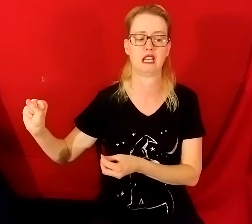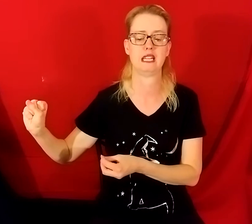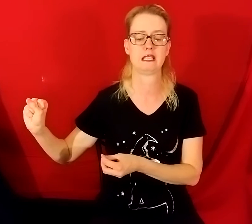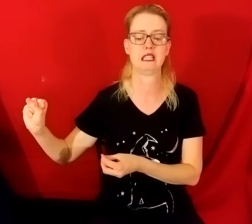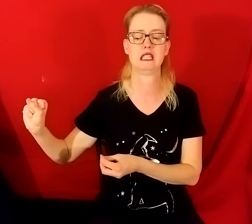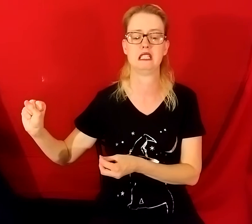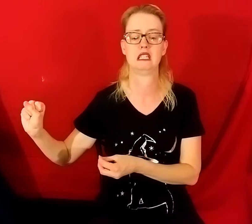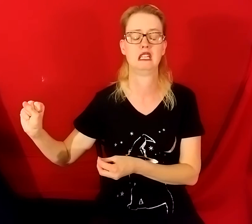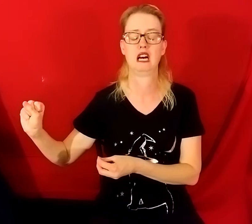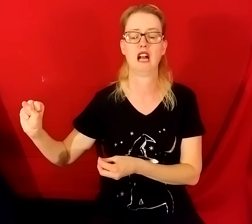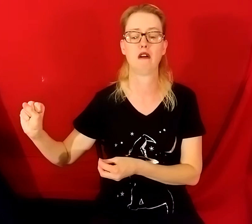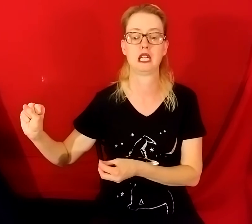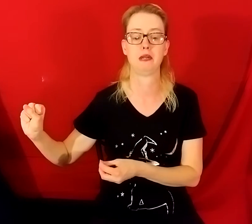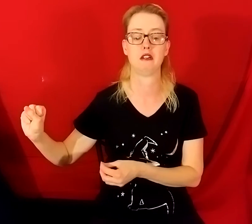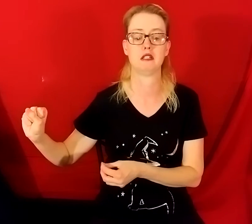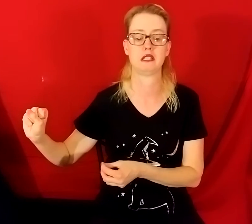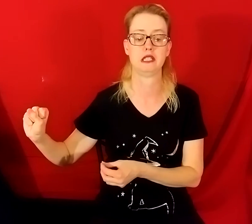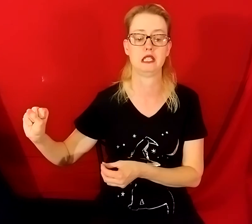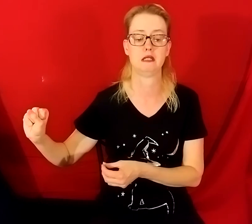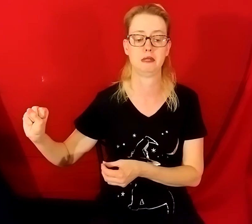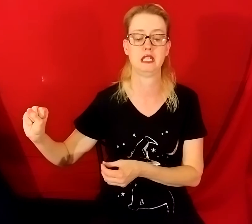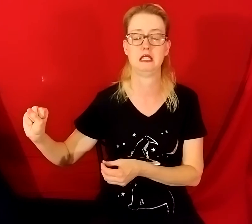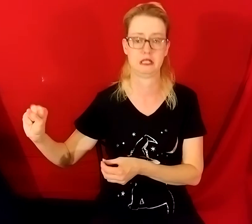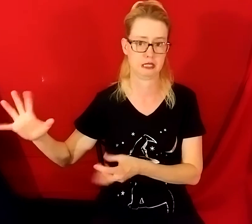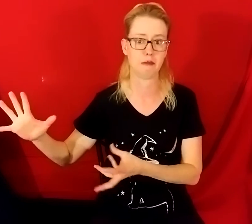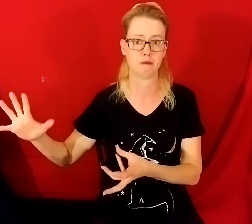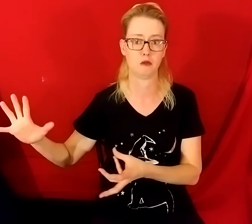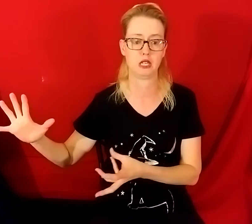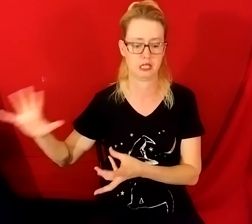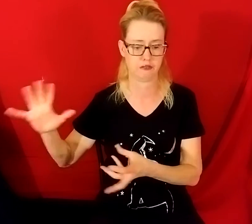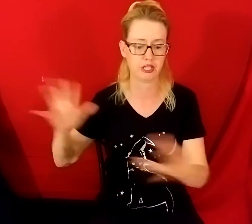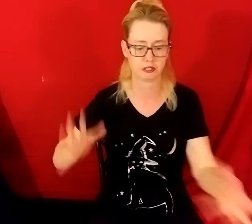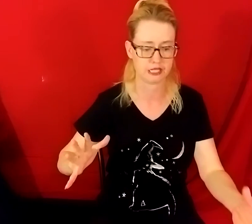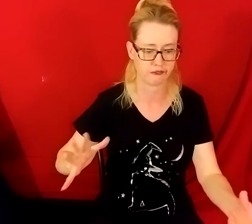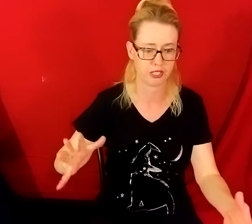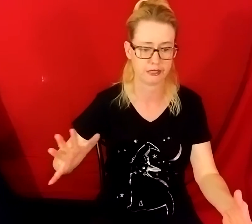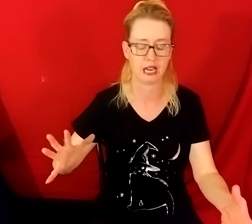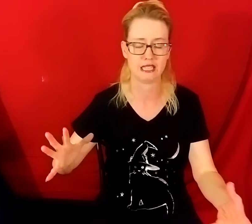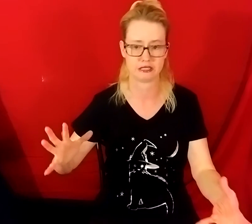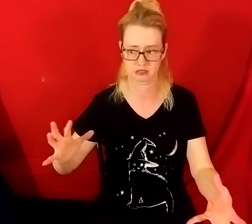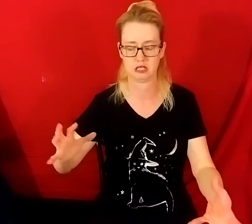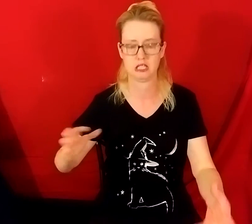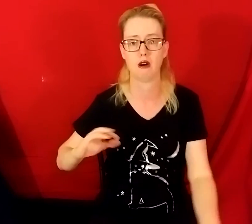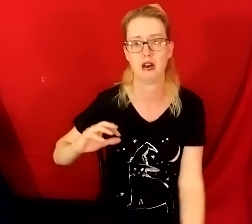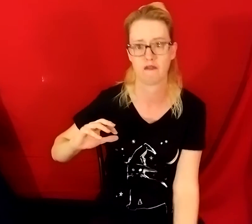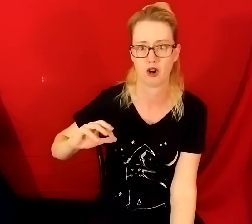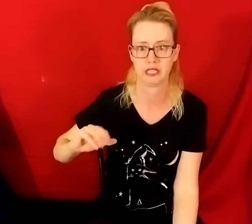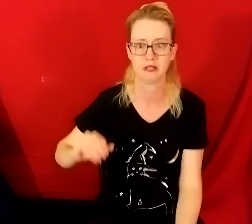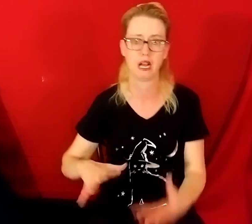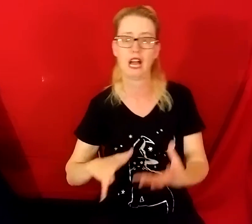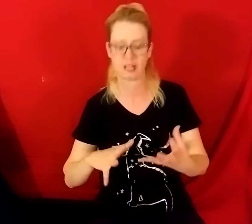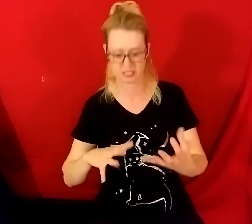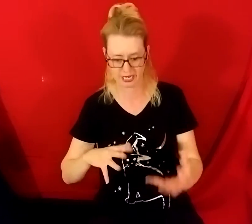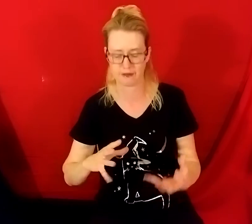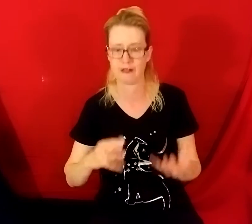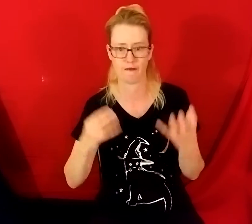thing, and I don't have to be there to see, and be, and physically to feel that height, you know, how far it is, I can see it, feel